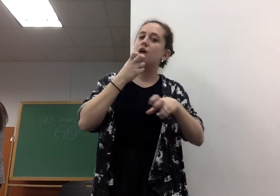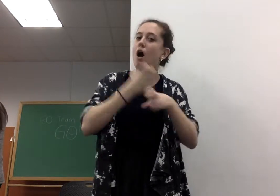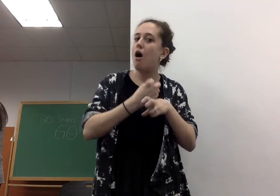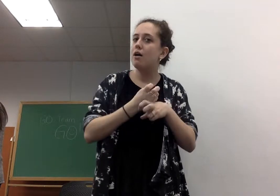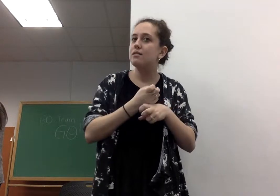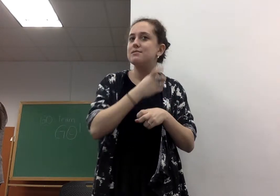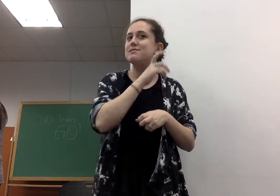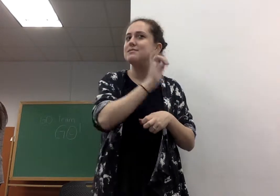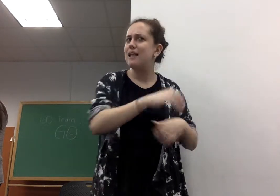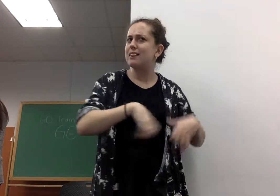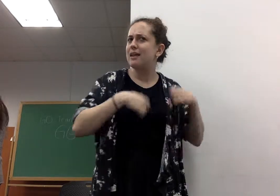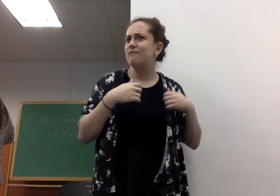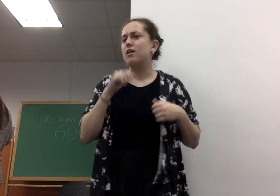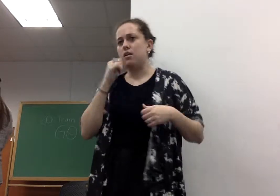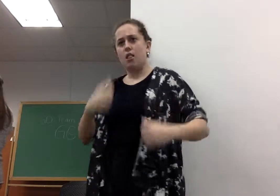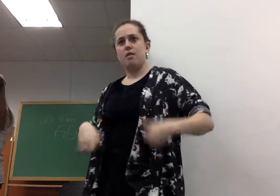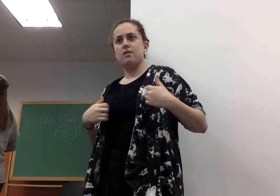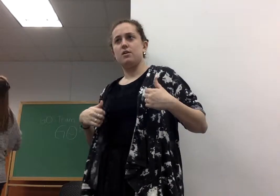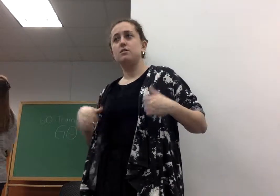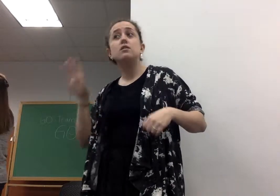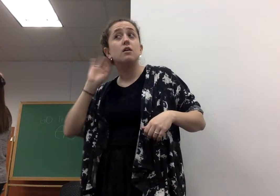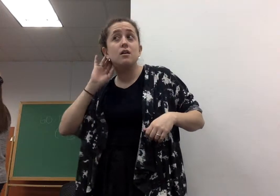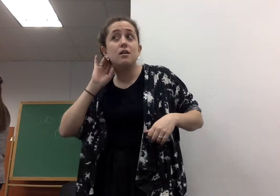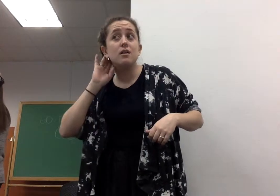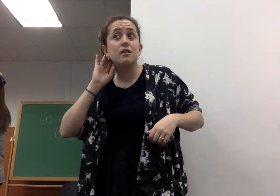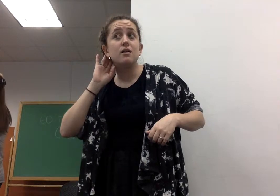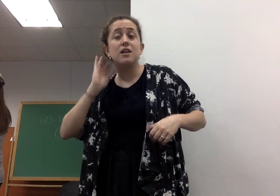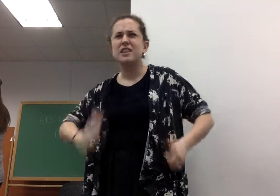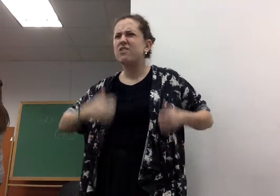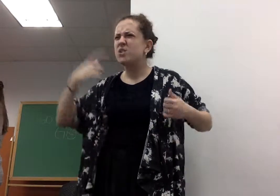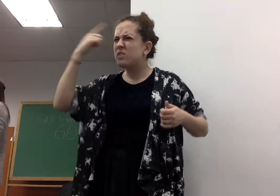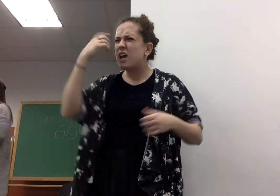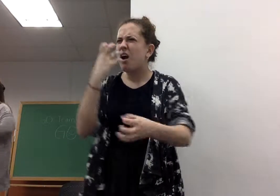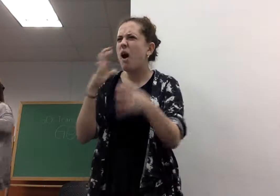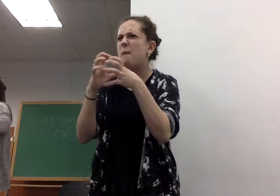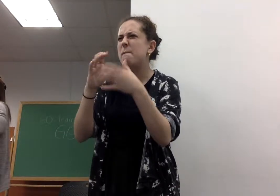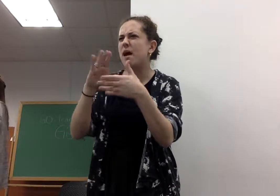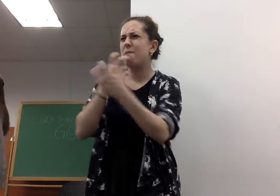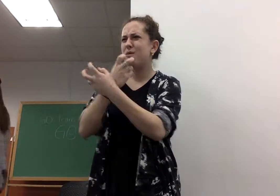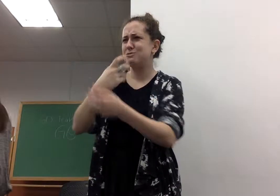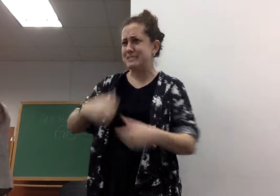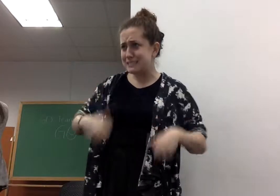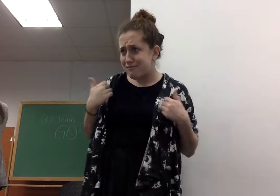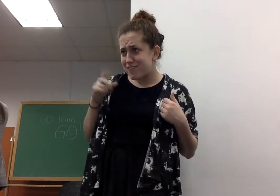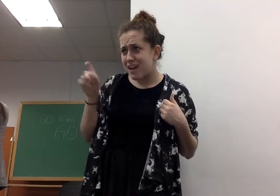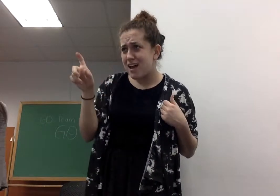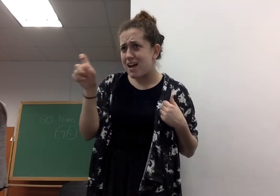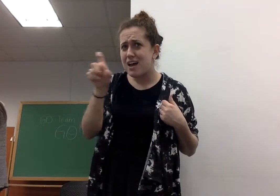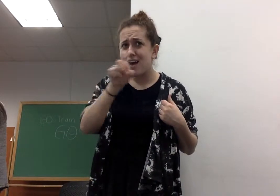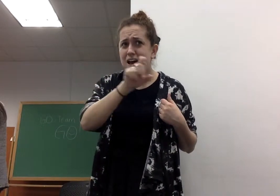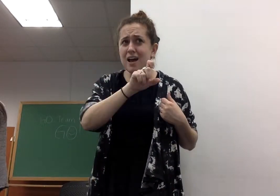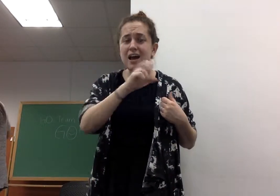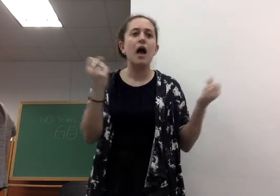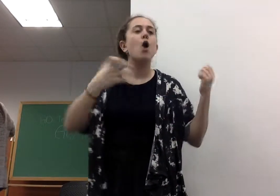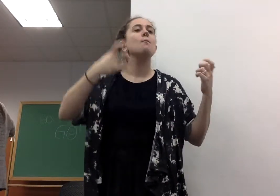non-living? Sorry, what? Living. You think compact bone's living? No? How many say no?